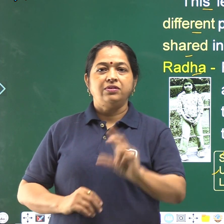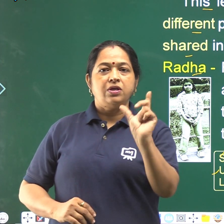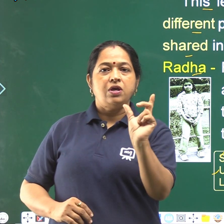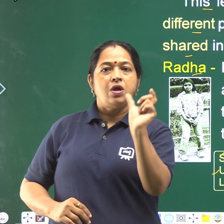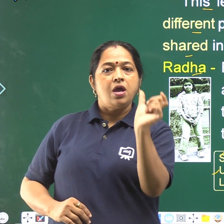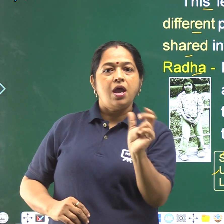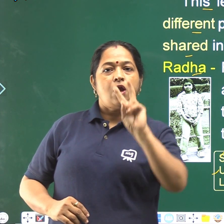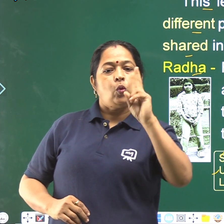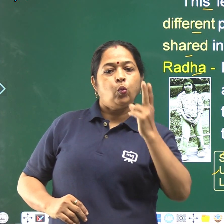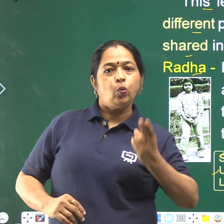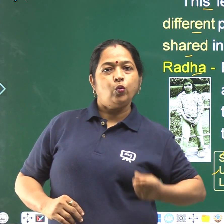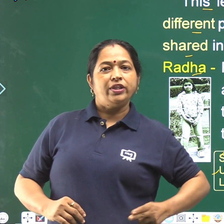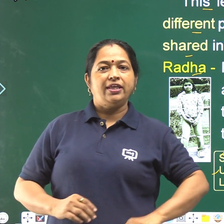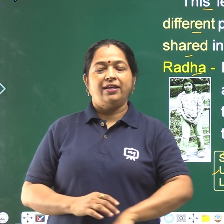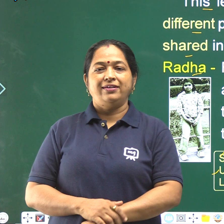adwitiya.